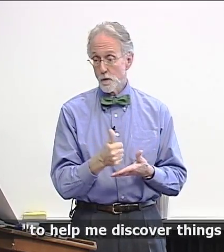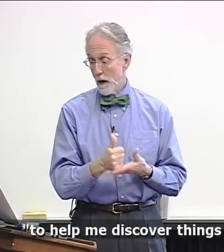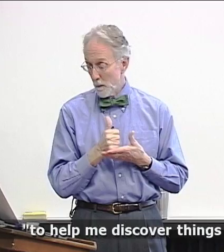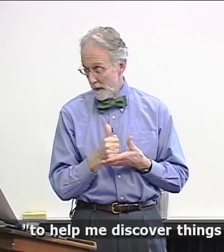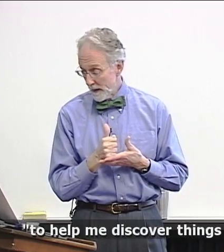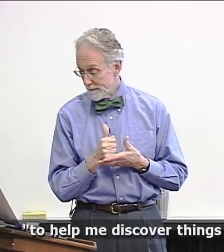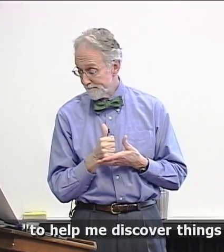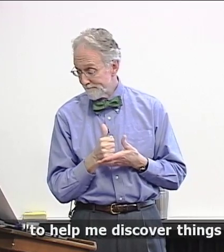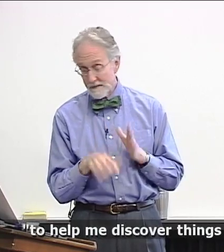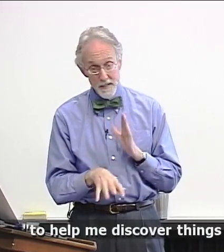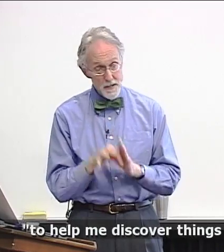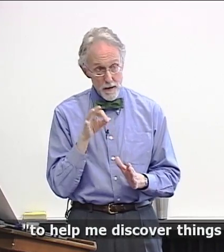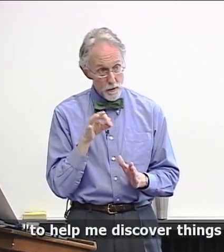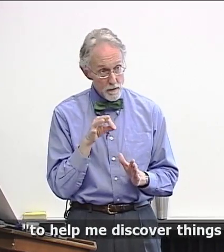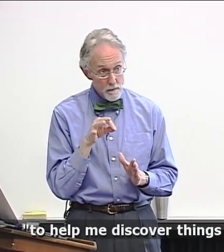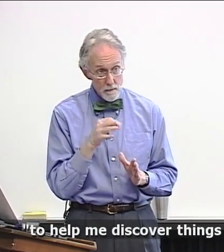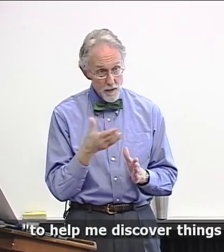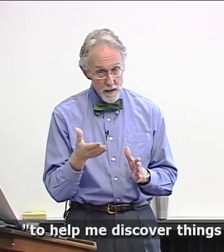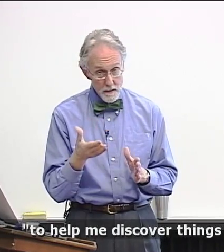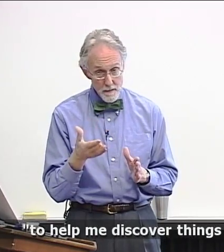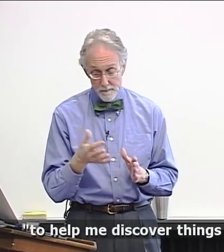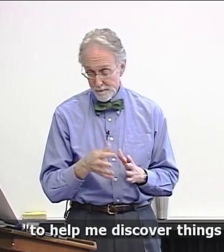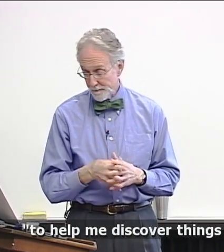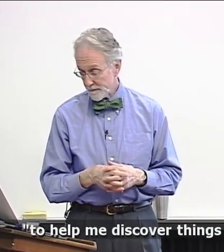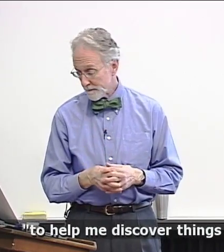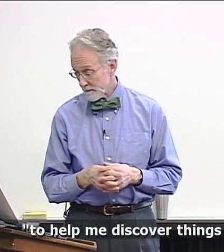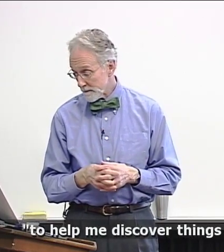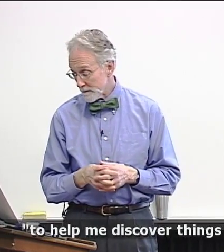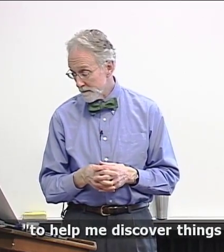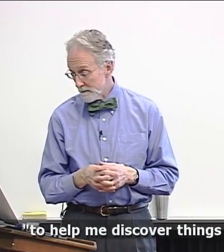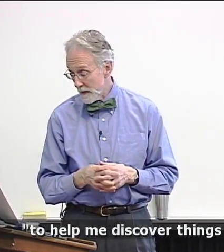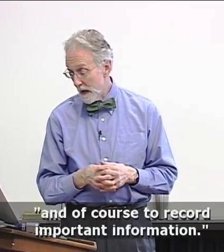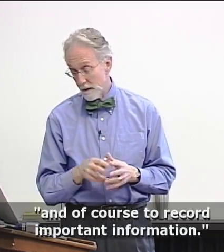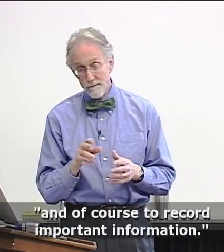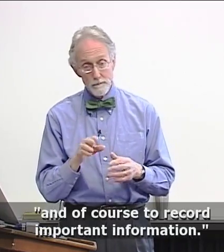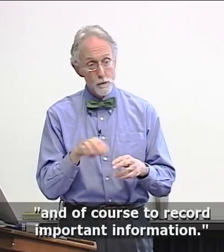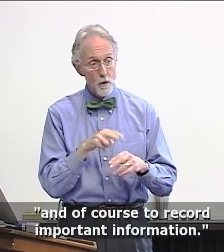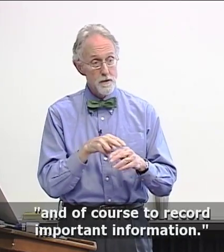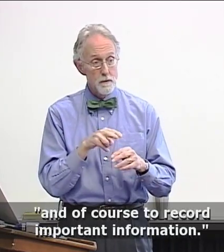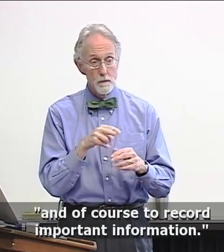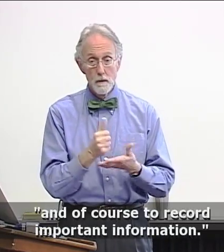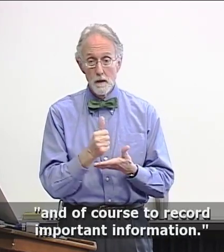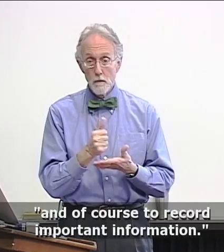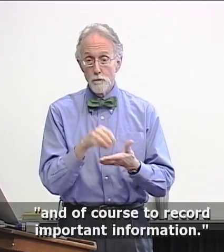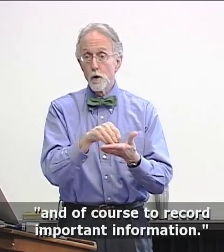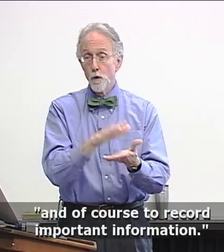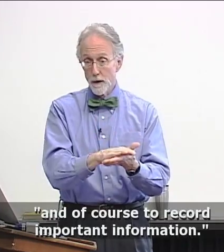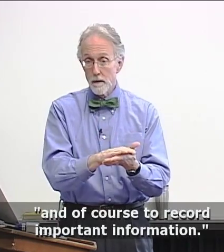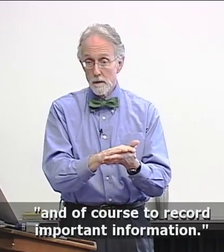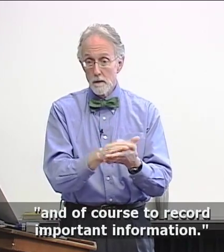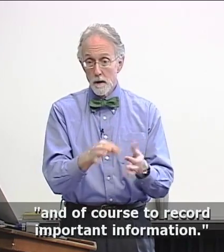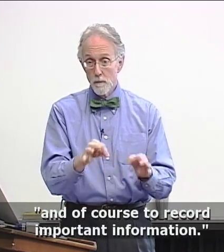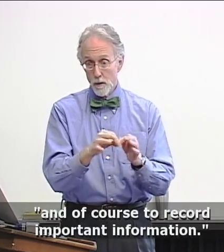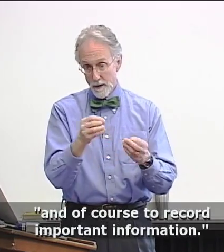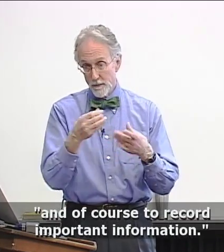help me discover things, and of course to record important